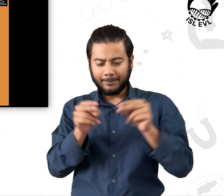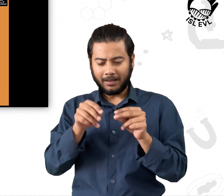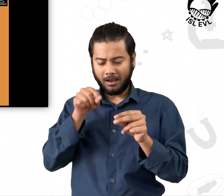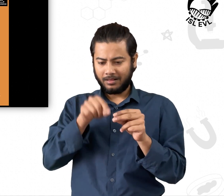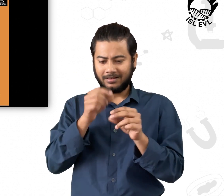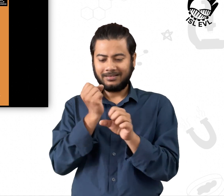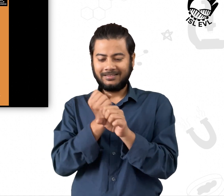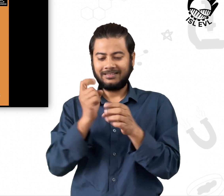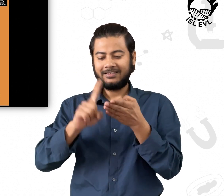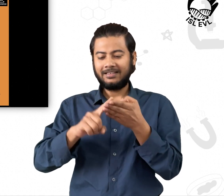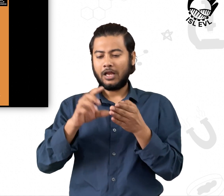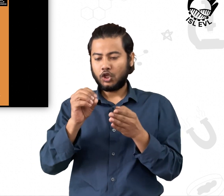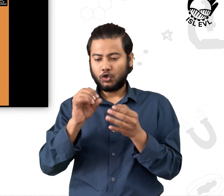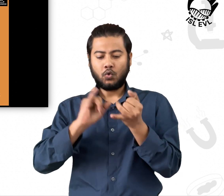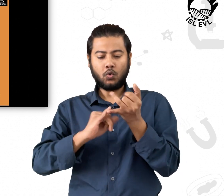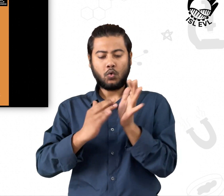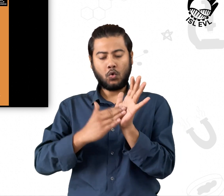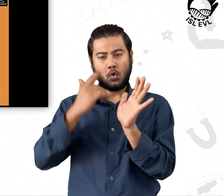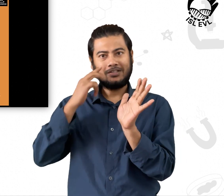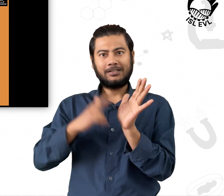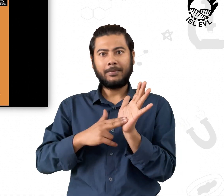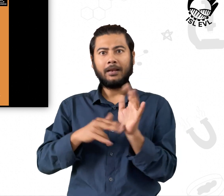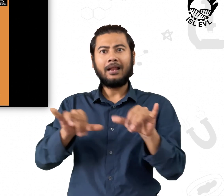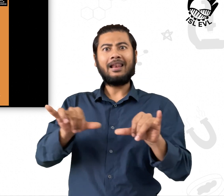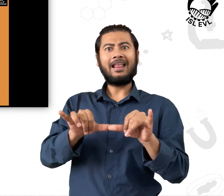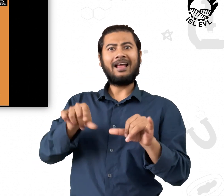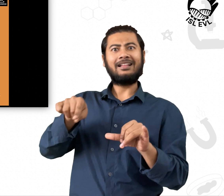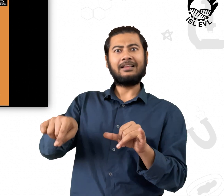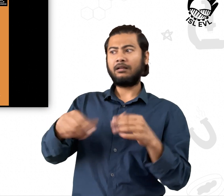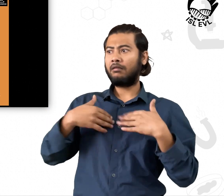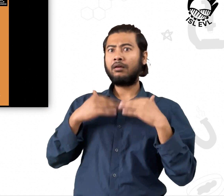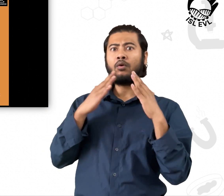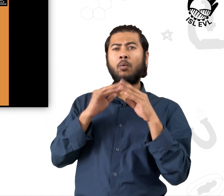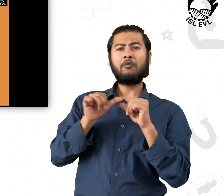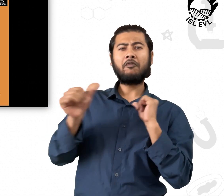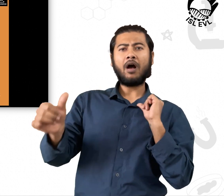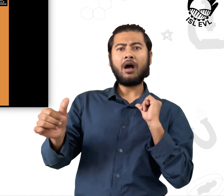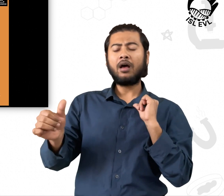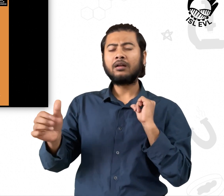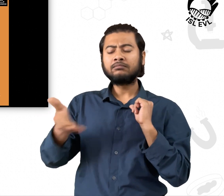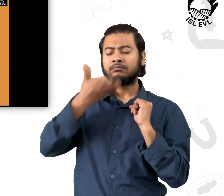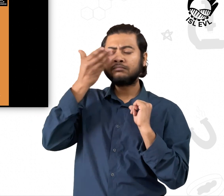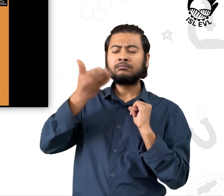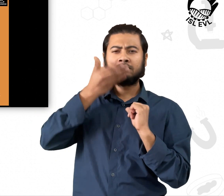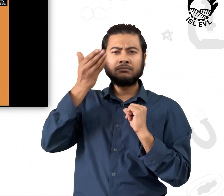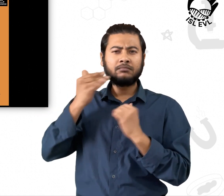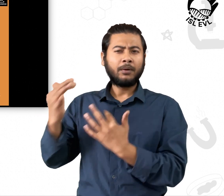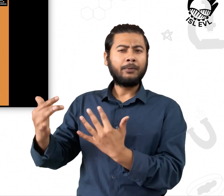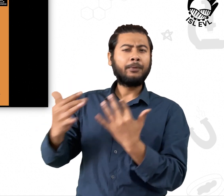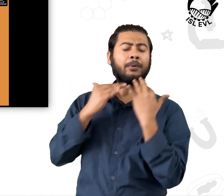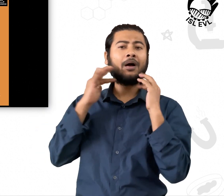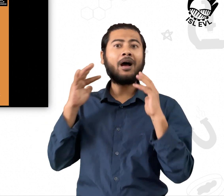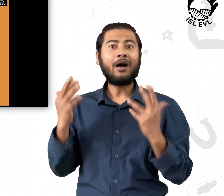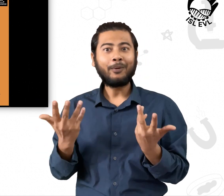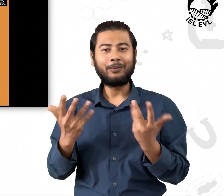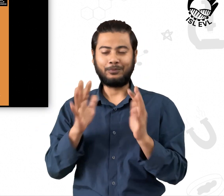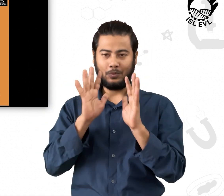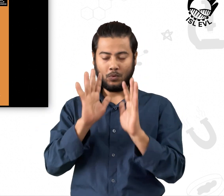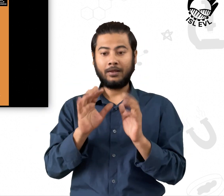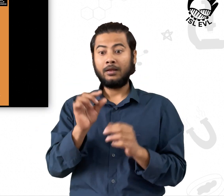I still don't understand is if geosmin is produced in the soil, how does it reach my nose?